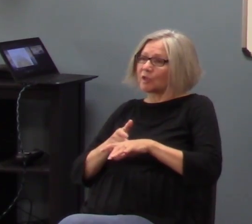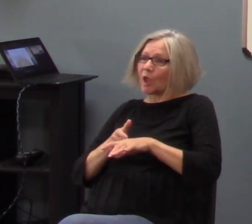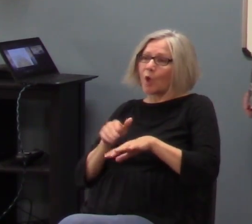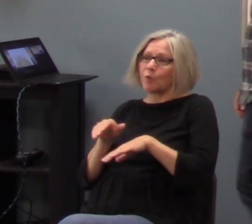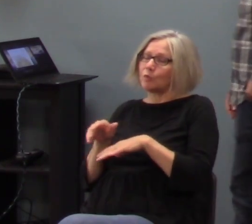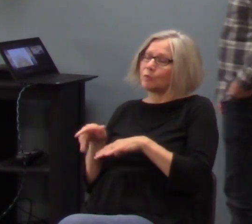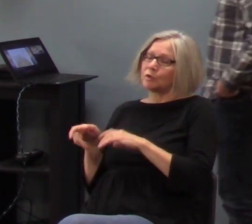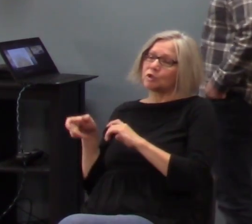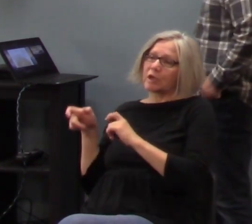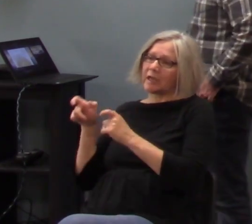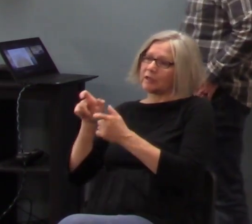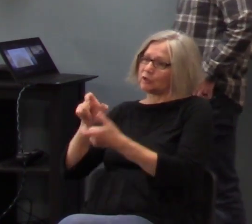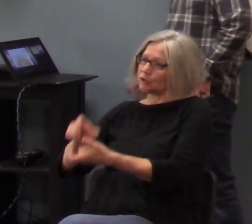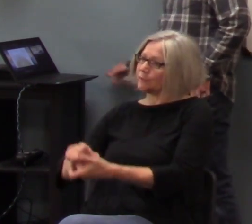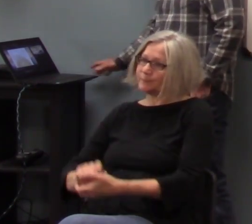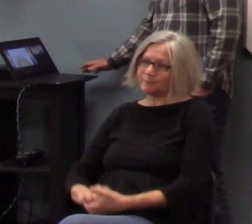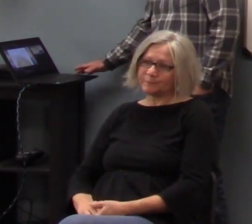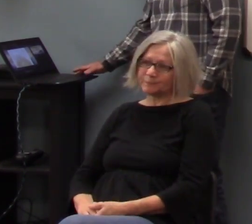change.